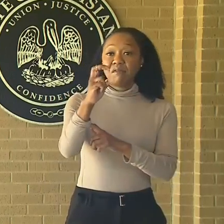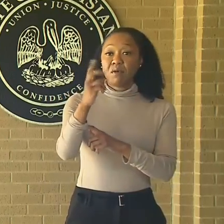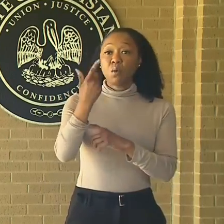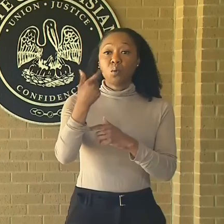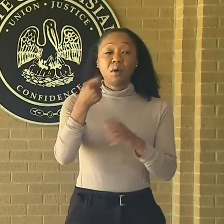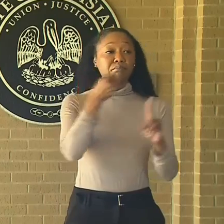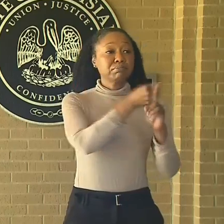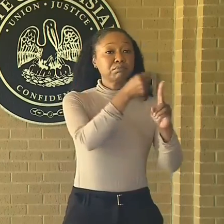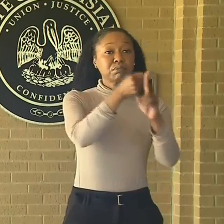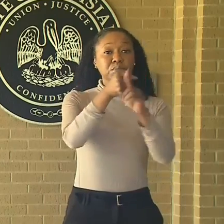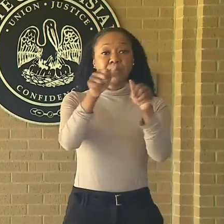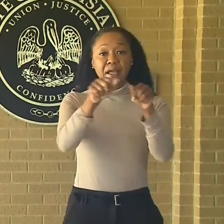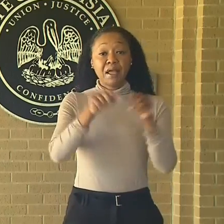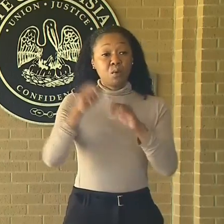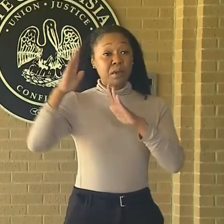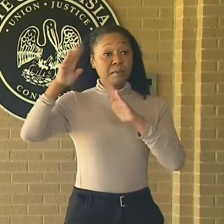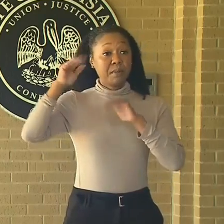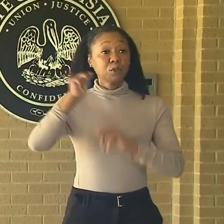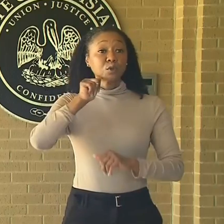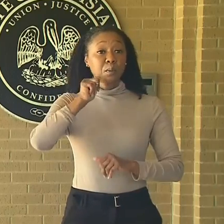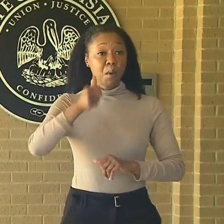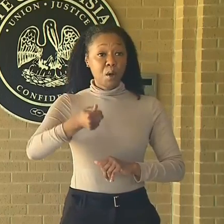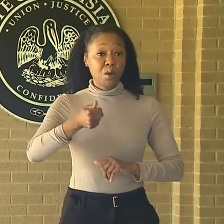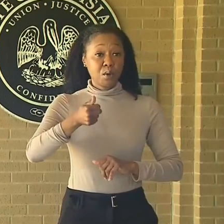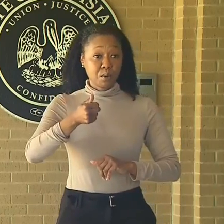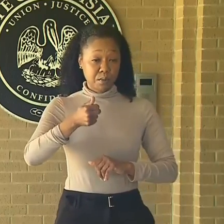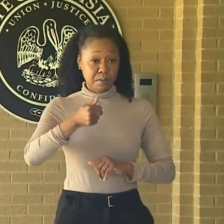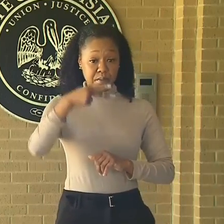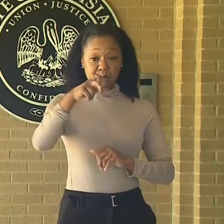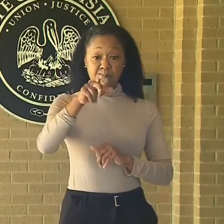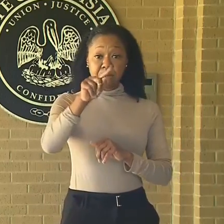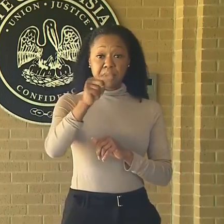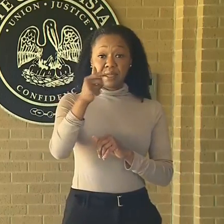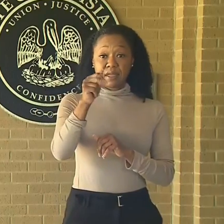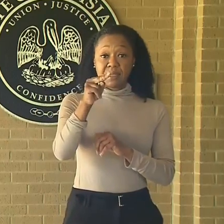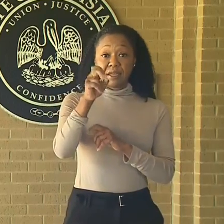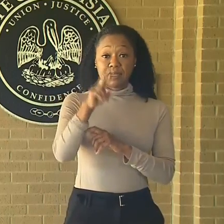do anticipate that tomorrow, Pete Gaynor, the